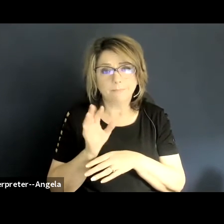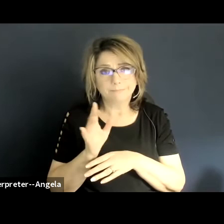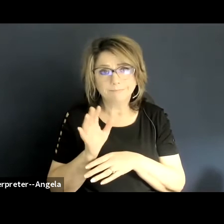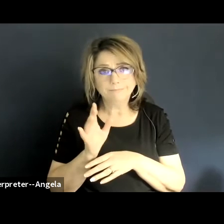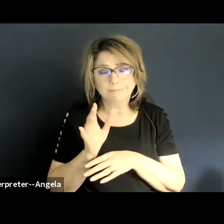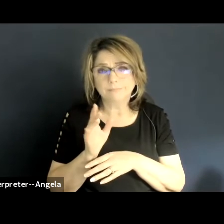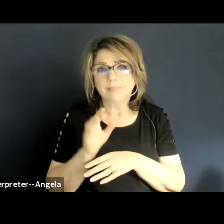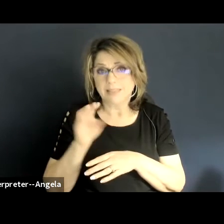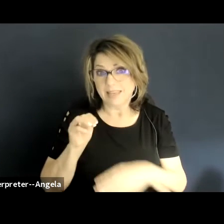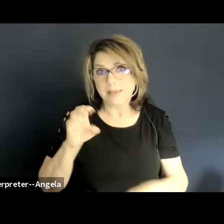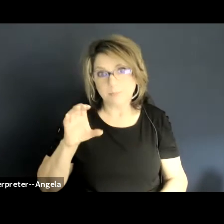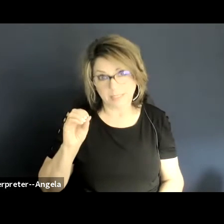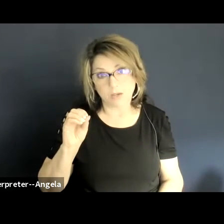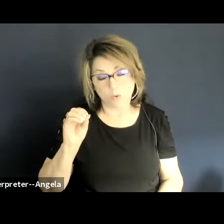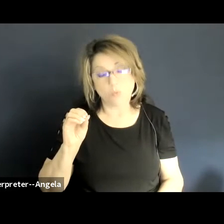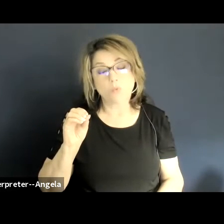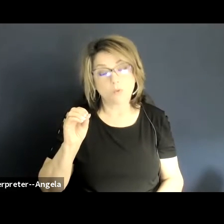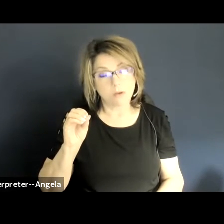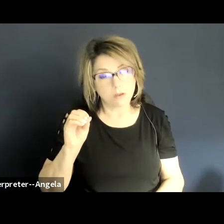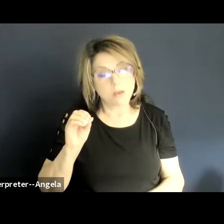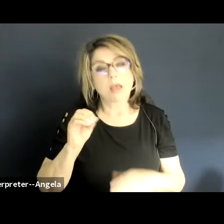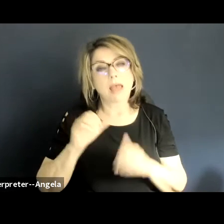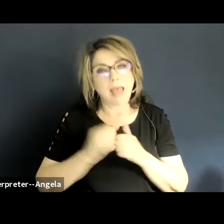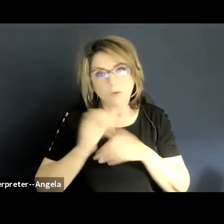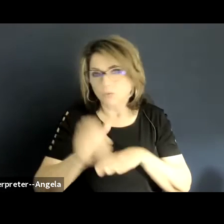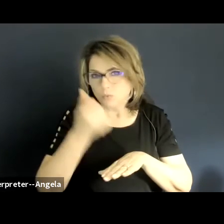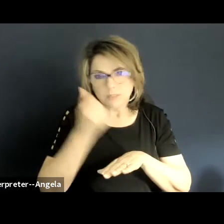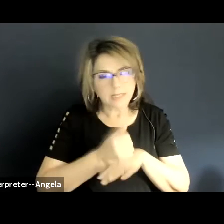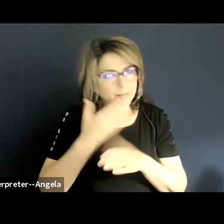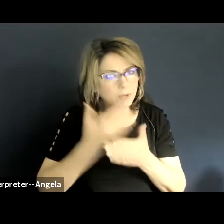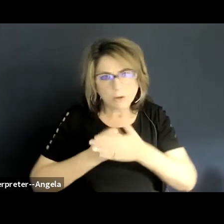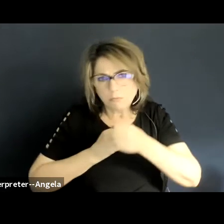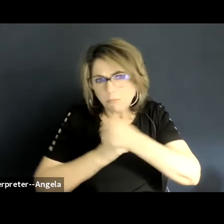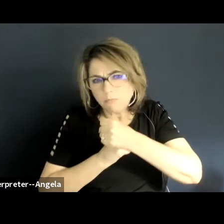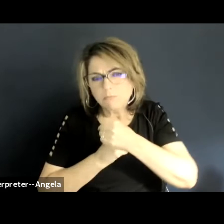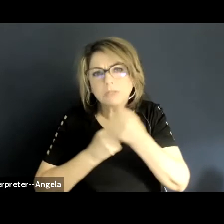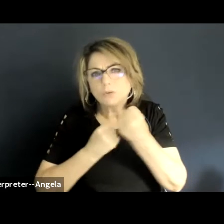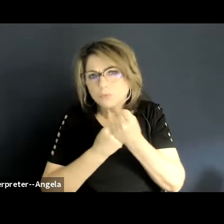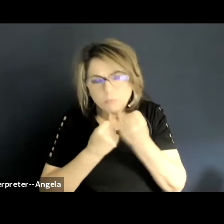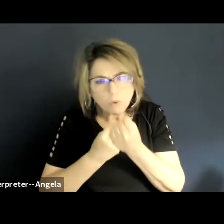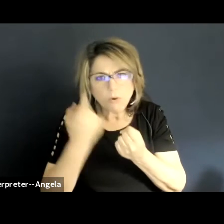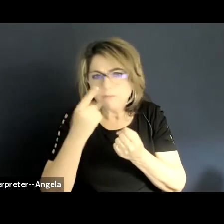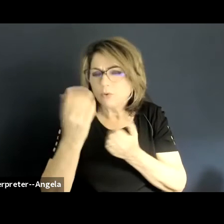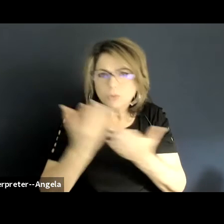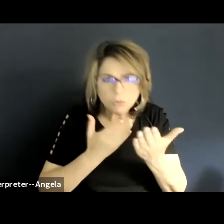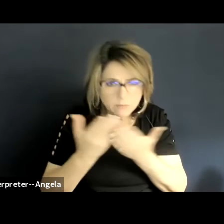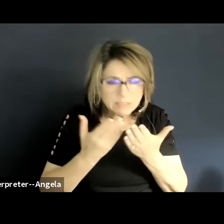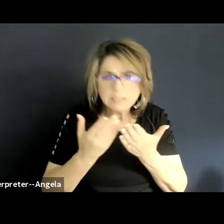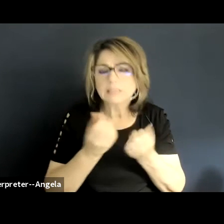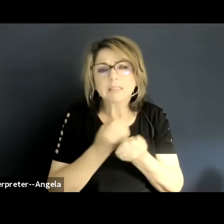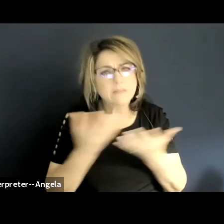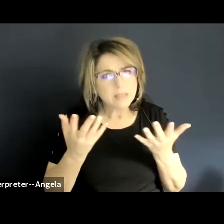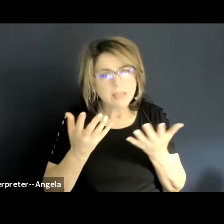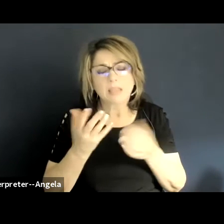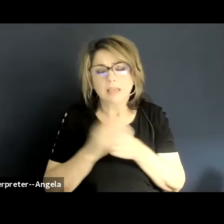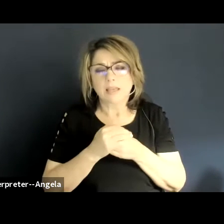the MCOs and how to put together a good framework for services and supports. And the idea of putting together a personal